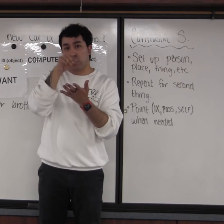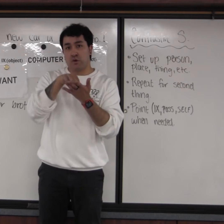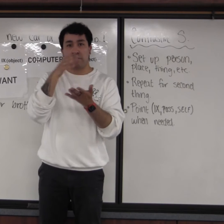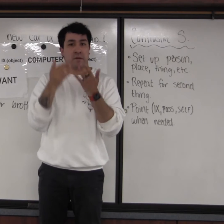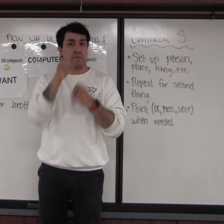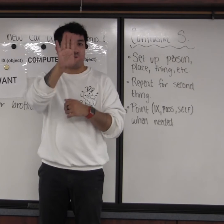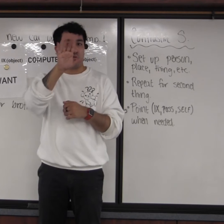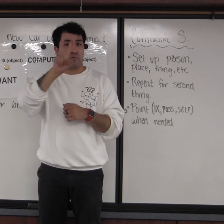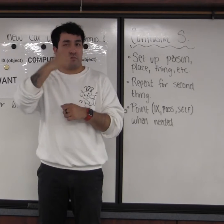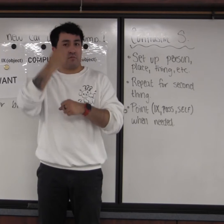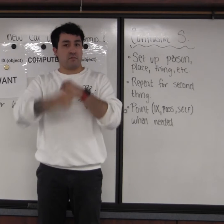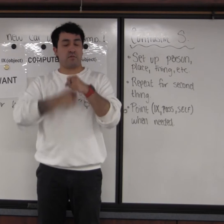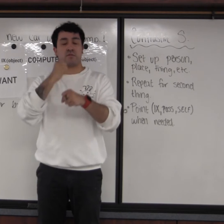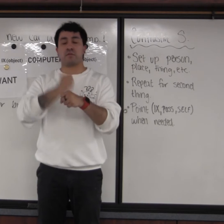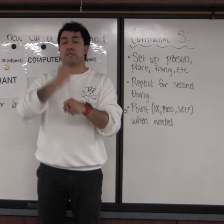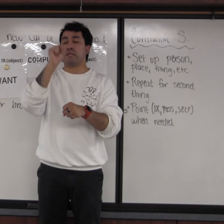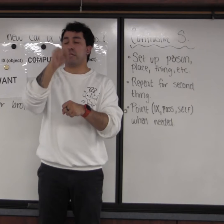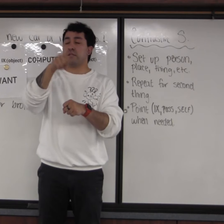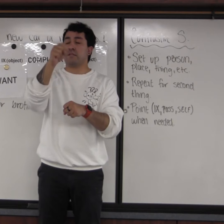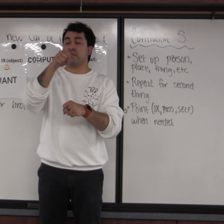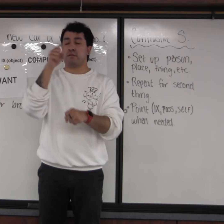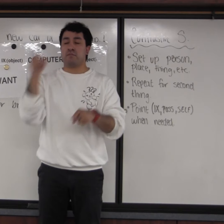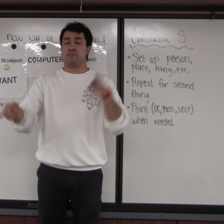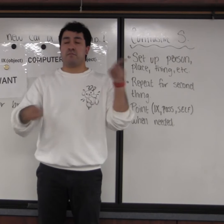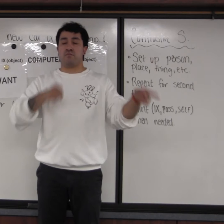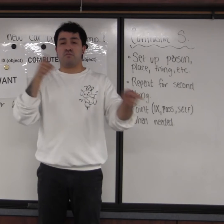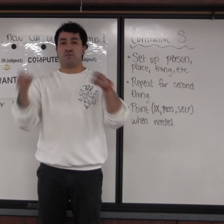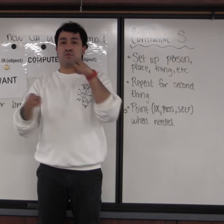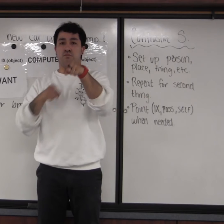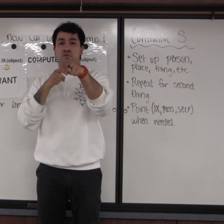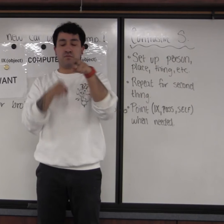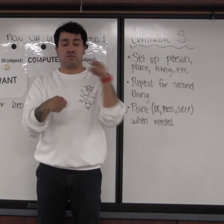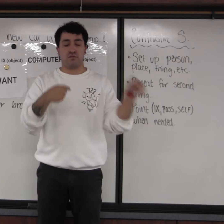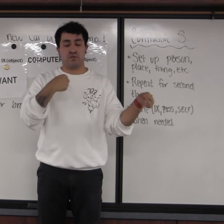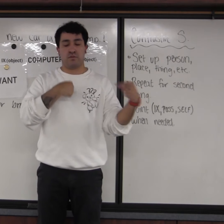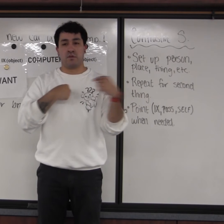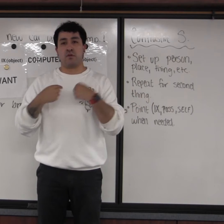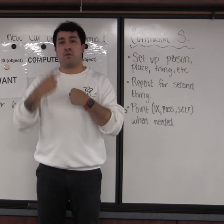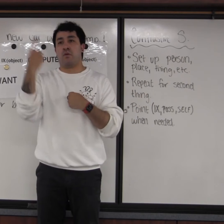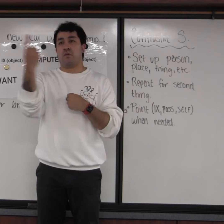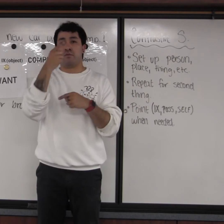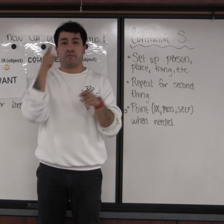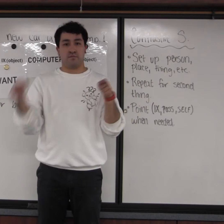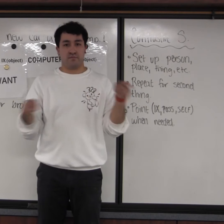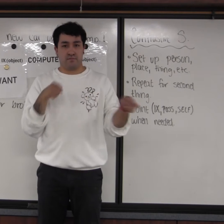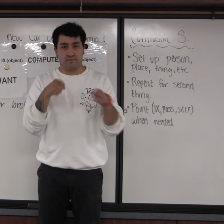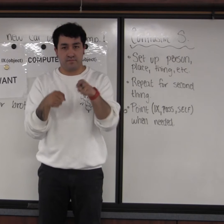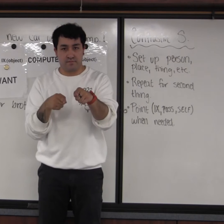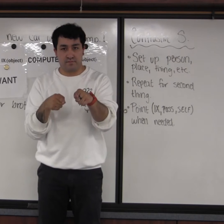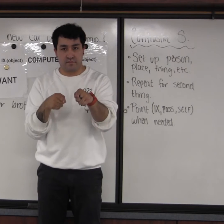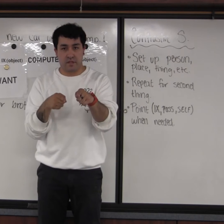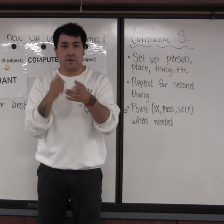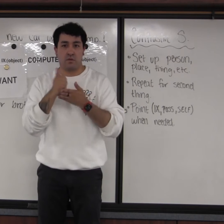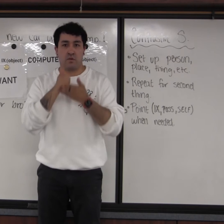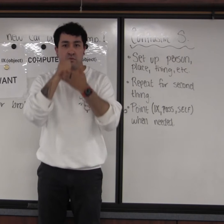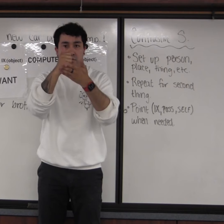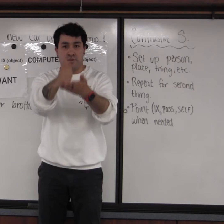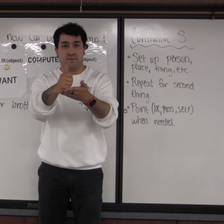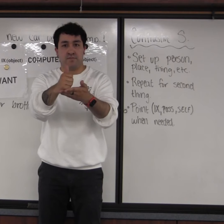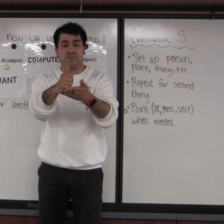So suppose you just recently started learning ASL, right? There's a lot of pointing everywhere,